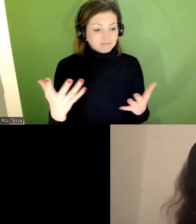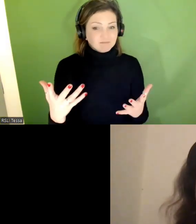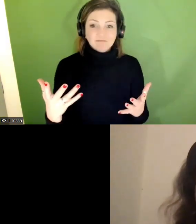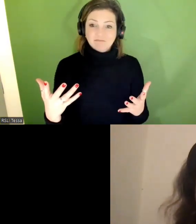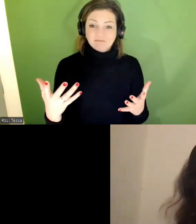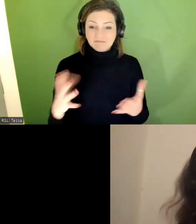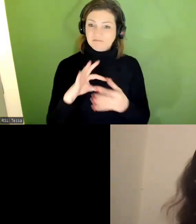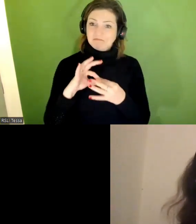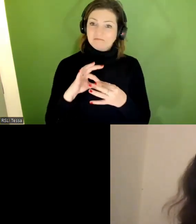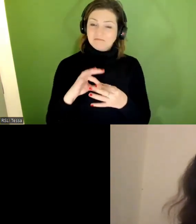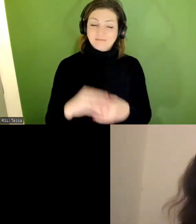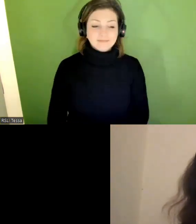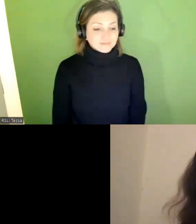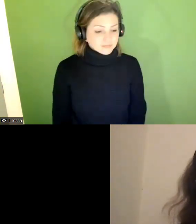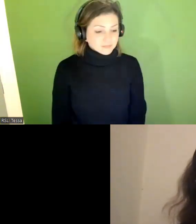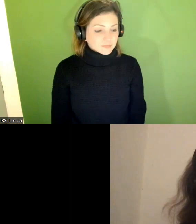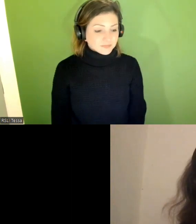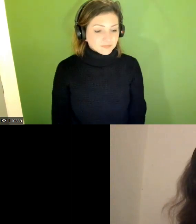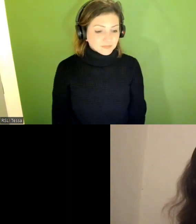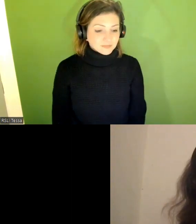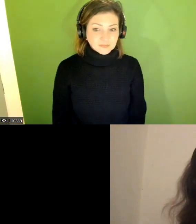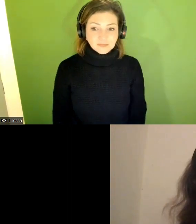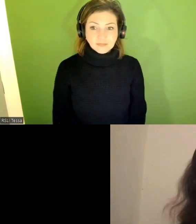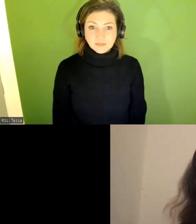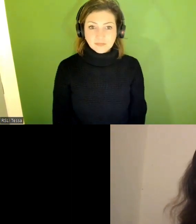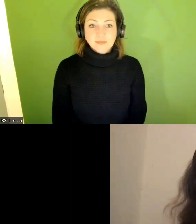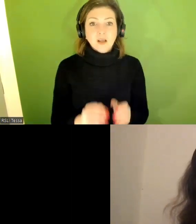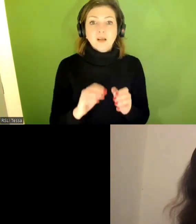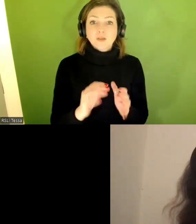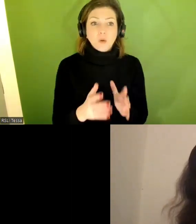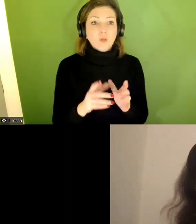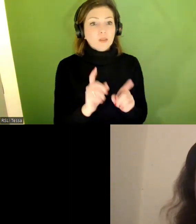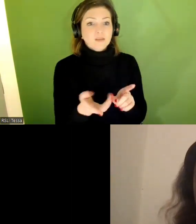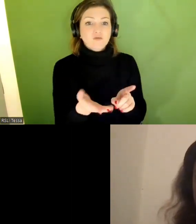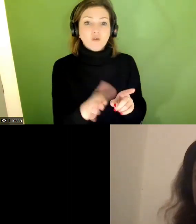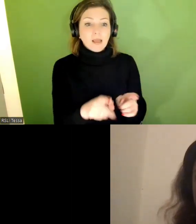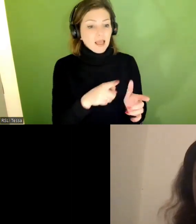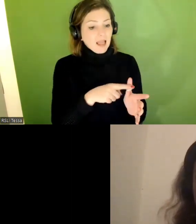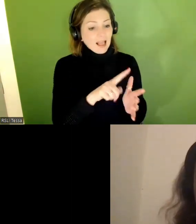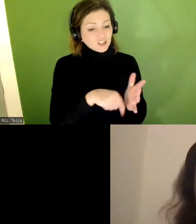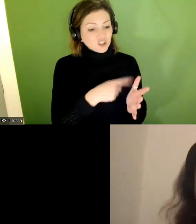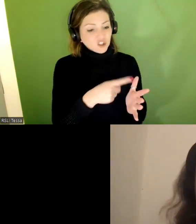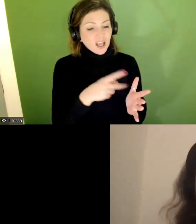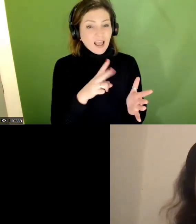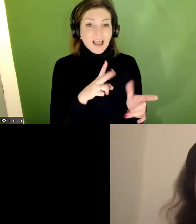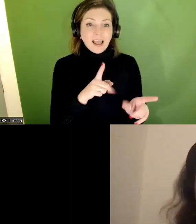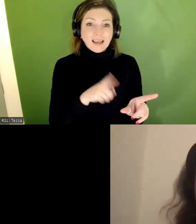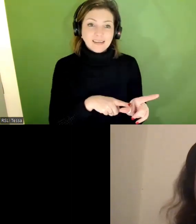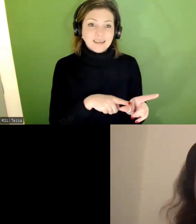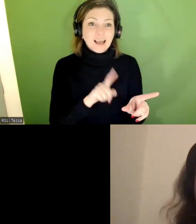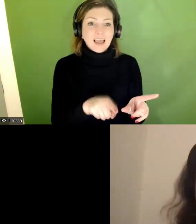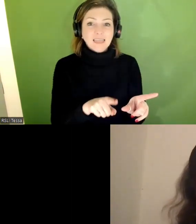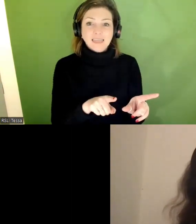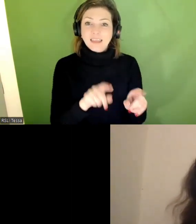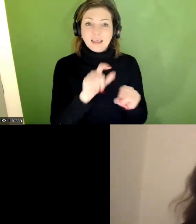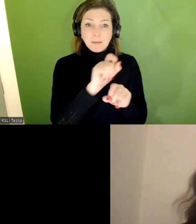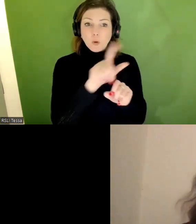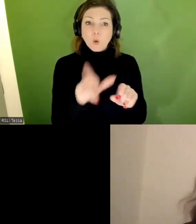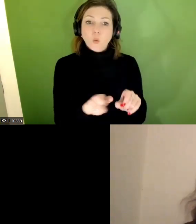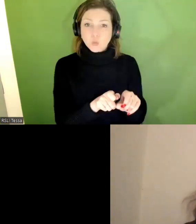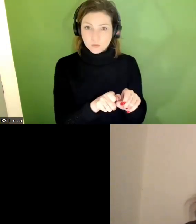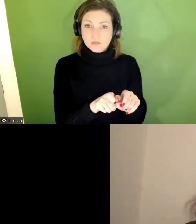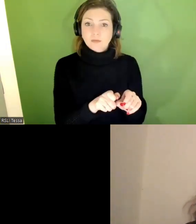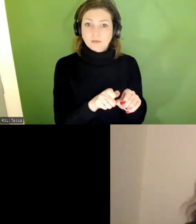And Varsha tonight is going to be reading from Ajay and the Jaipur Moon, which is published by Chicken House. Thank you,